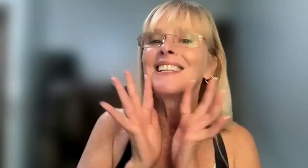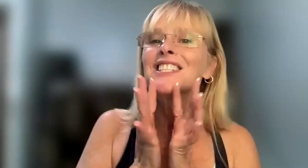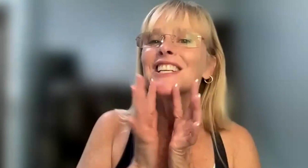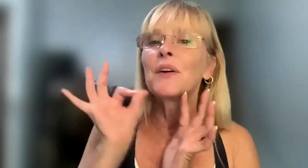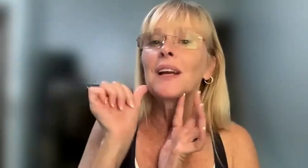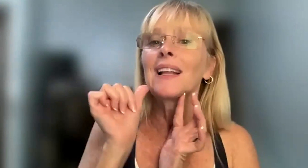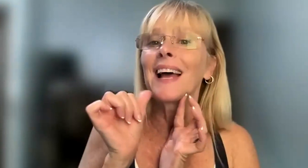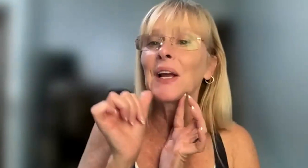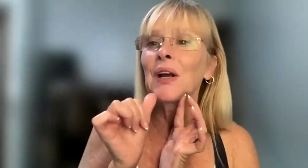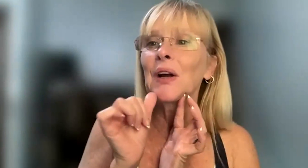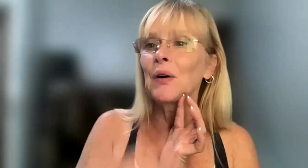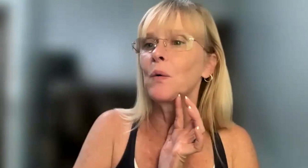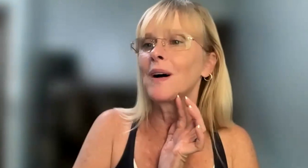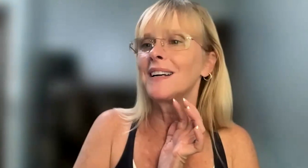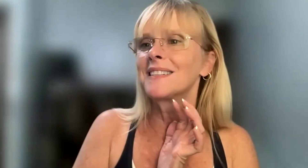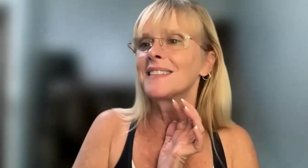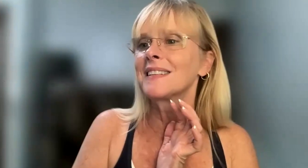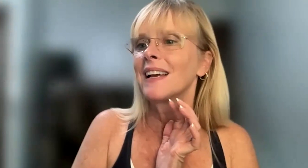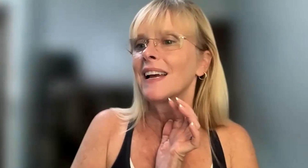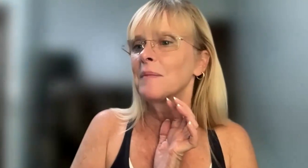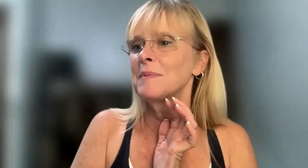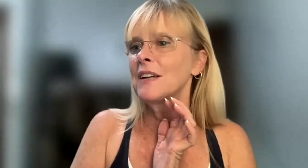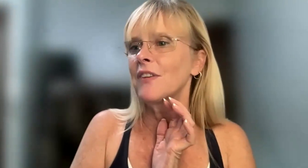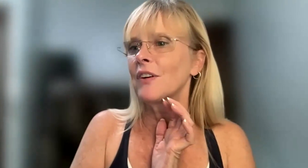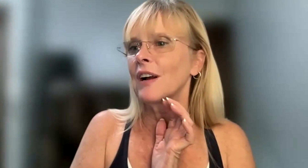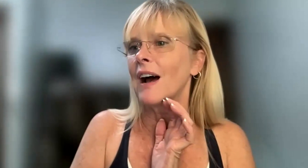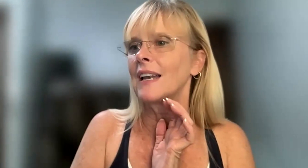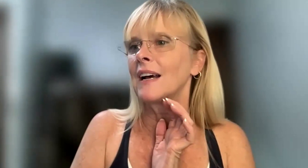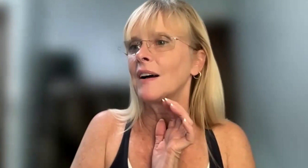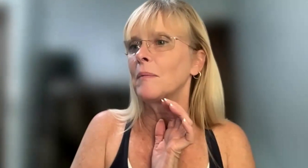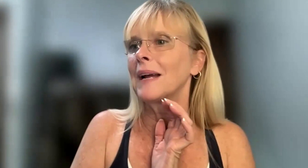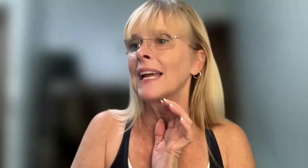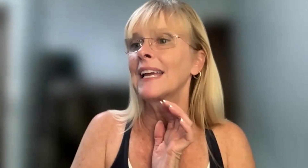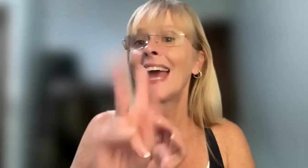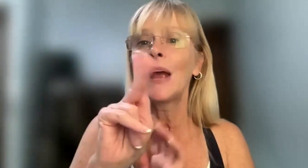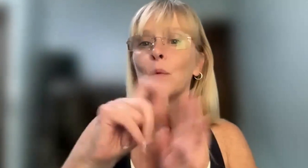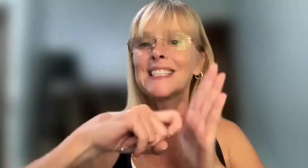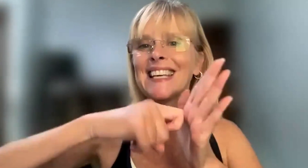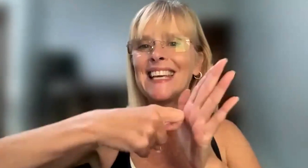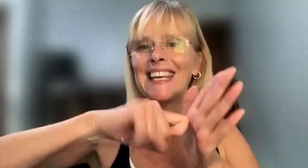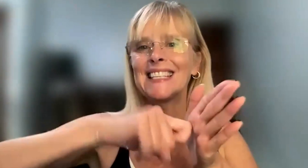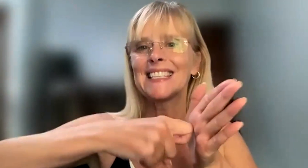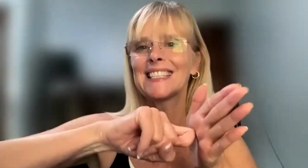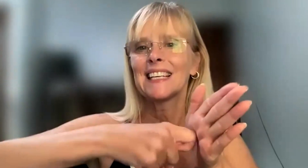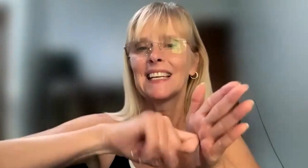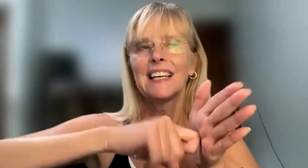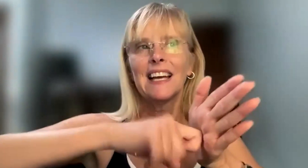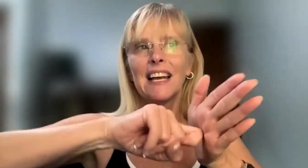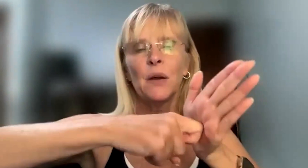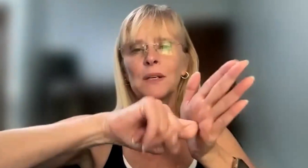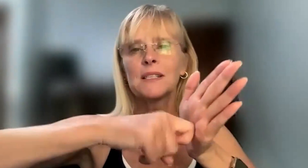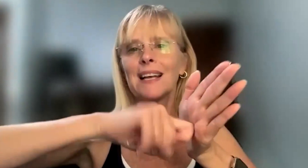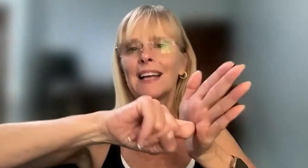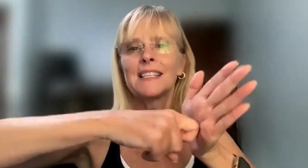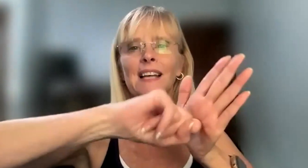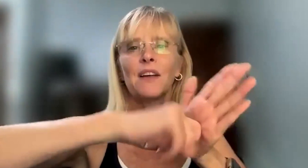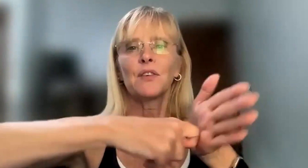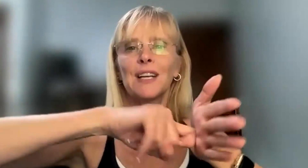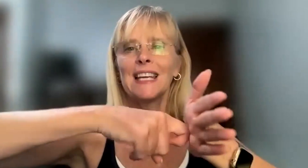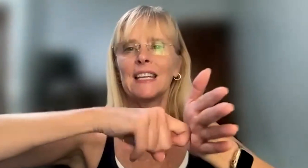chin area like girl was. Let me see if I forgot. And K was keys. It was the sign for